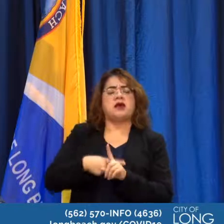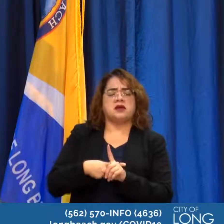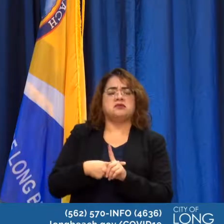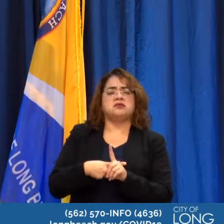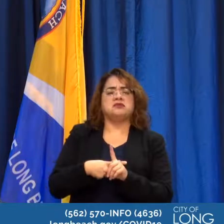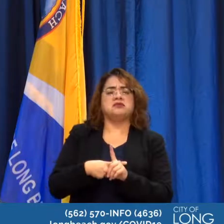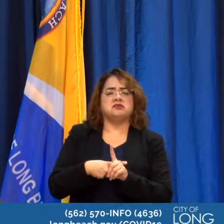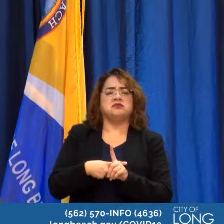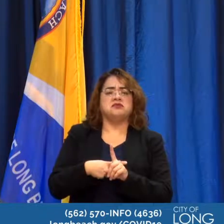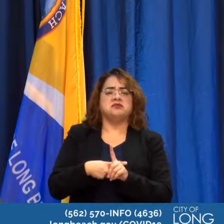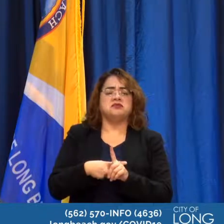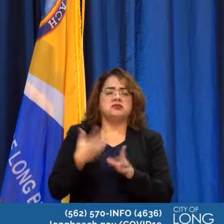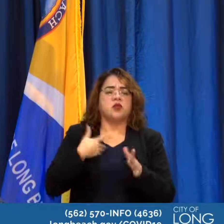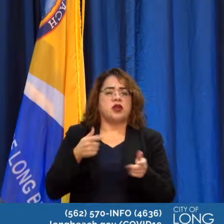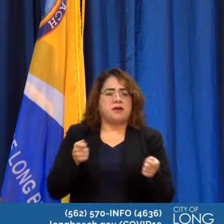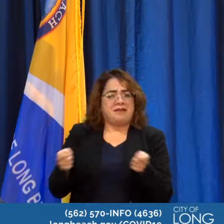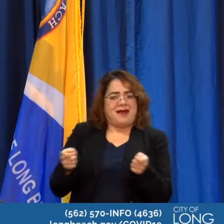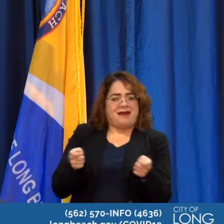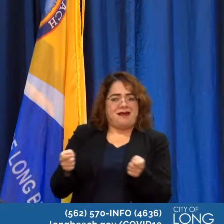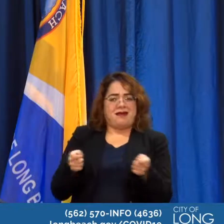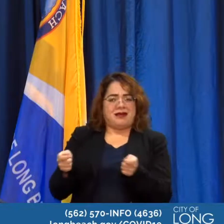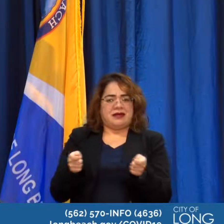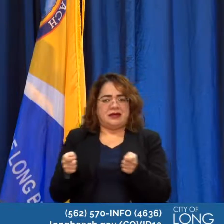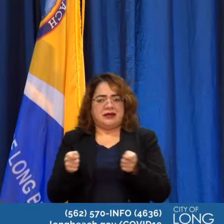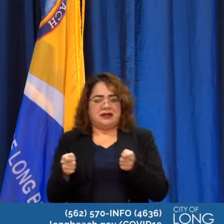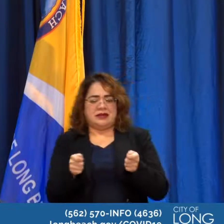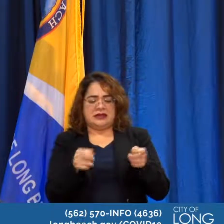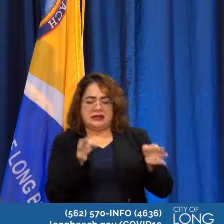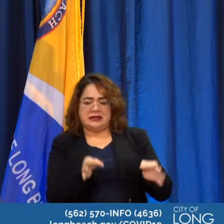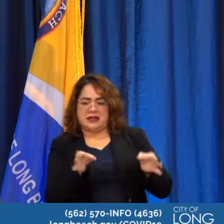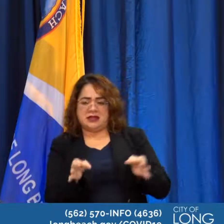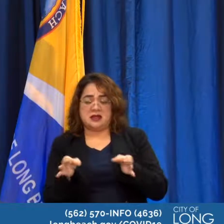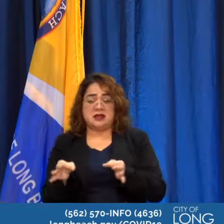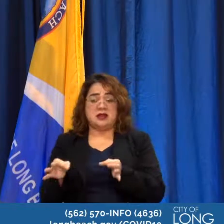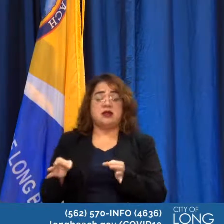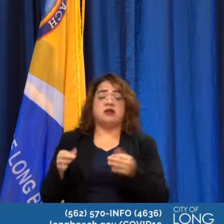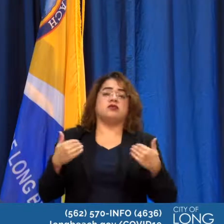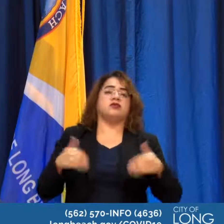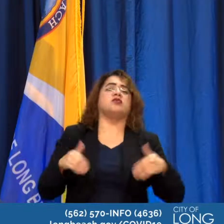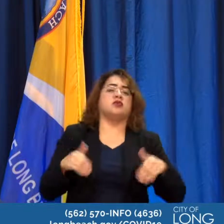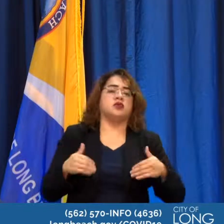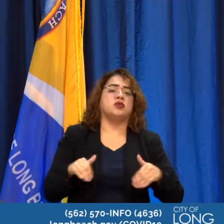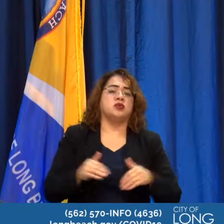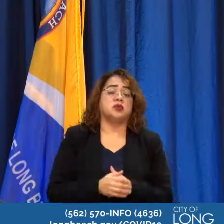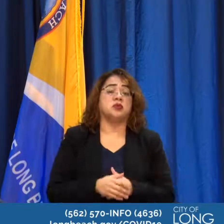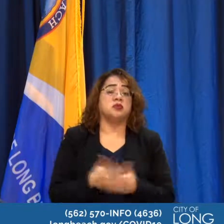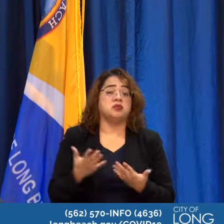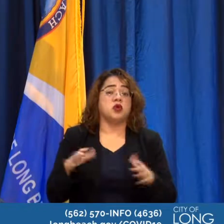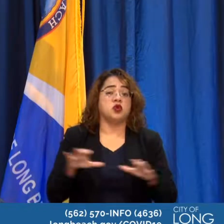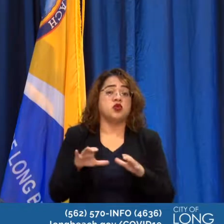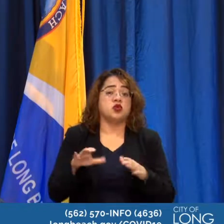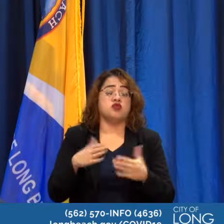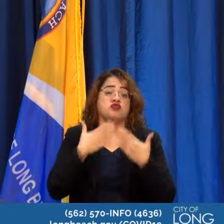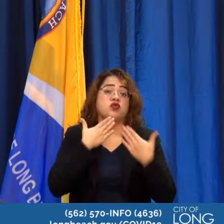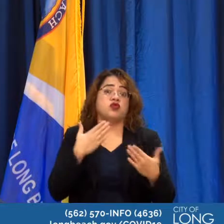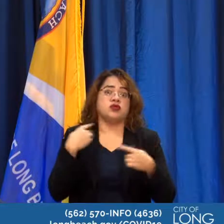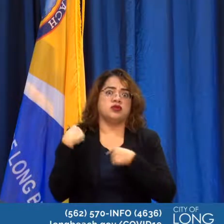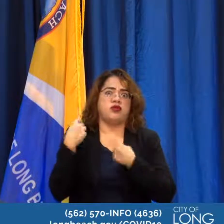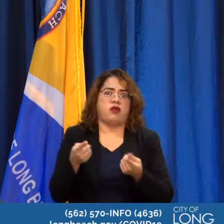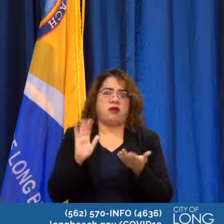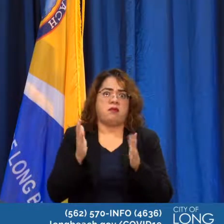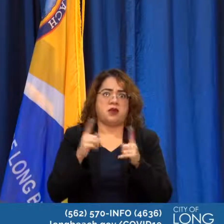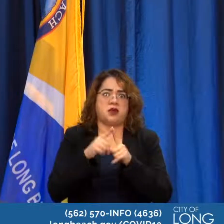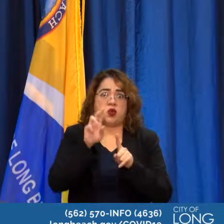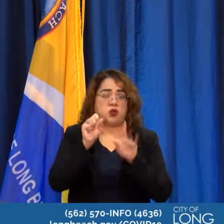as best as we could, and have been really one of the states that have managed the best, we are starting to see